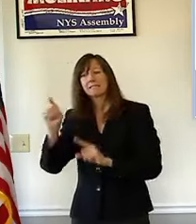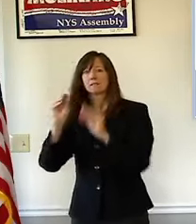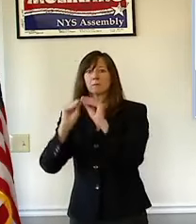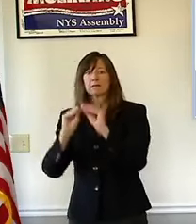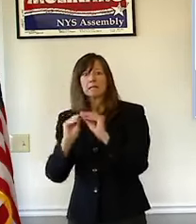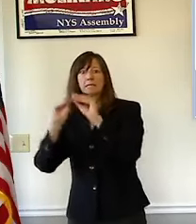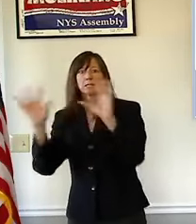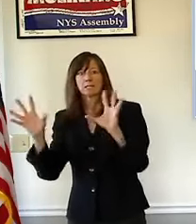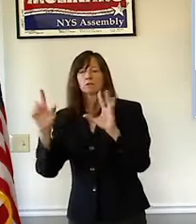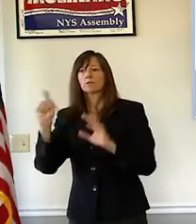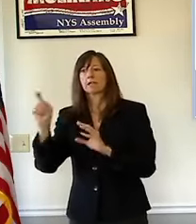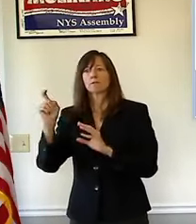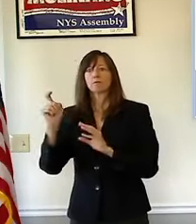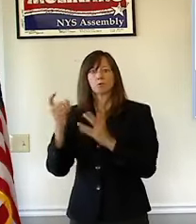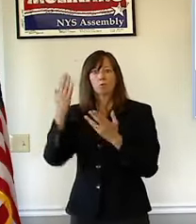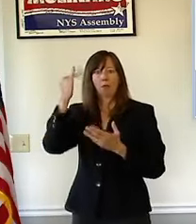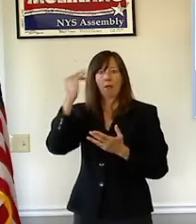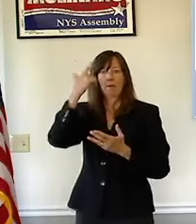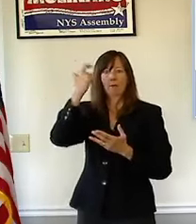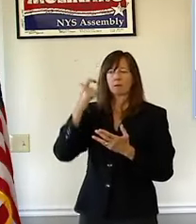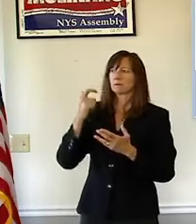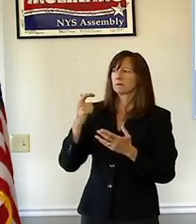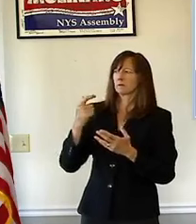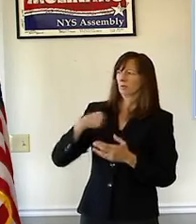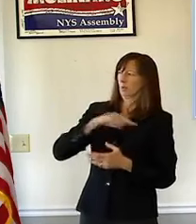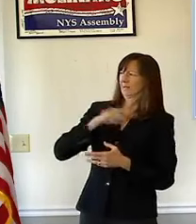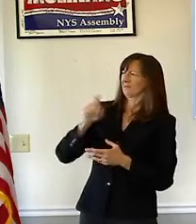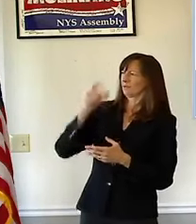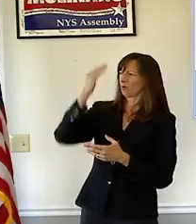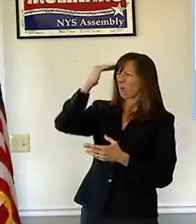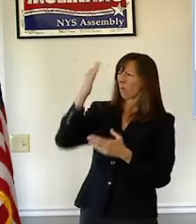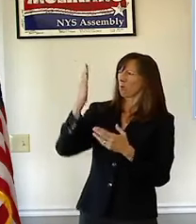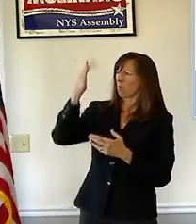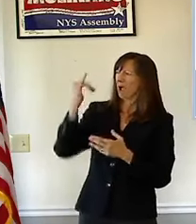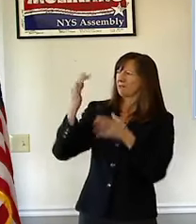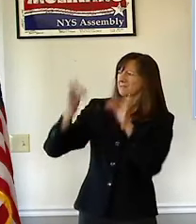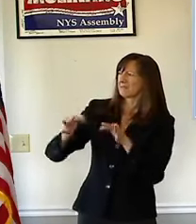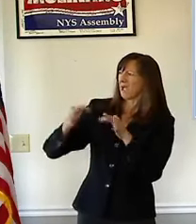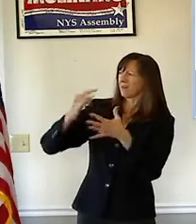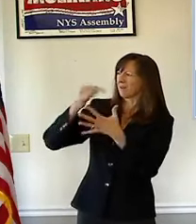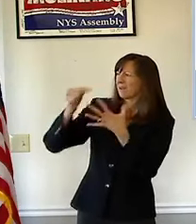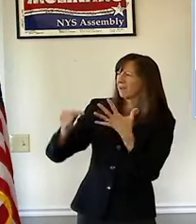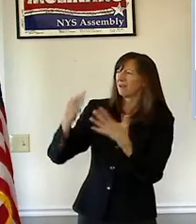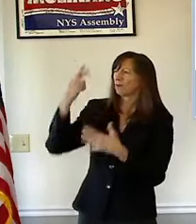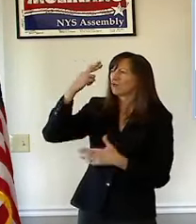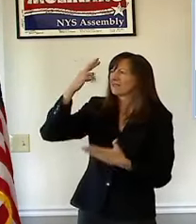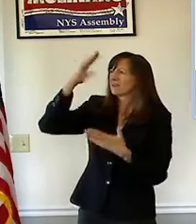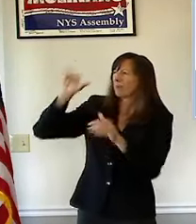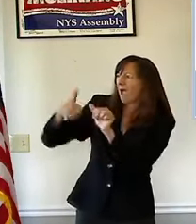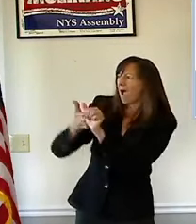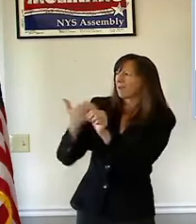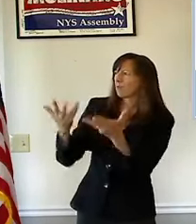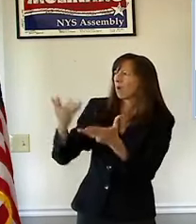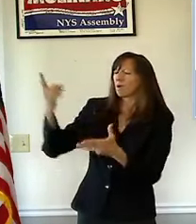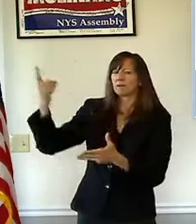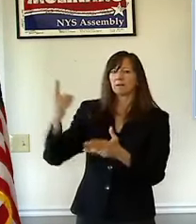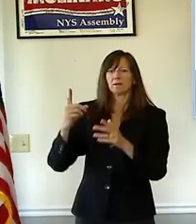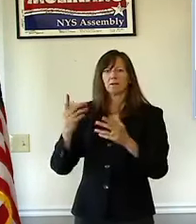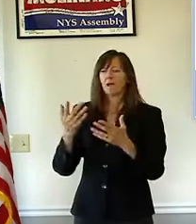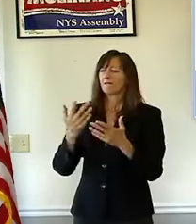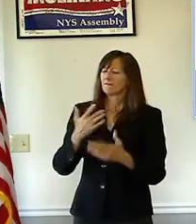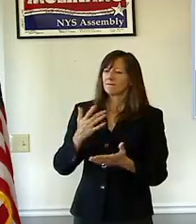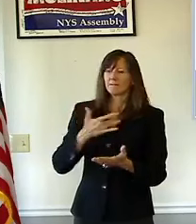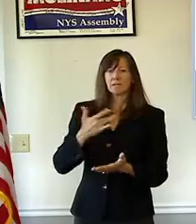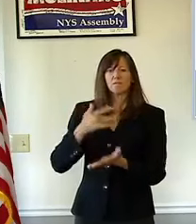And I am going to continue, as are the county leaders in this region and across the state of New York, to demand greater transparency. This is it is